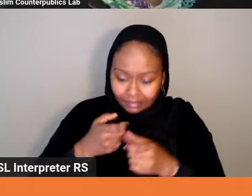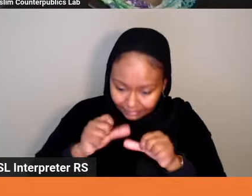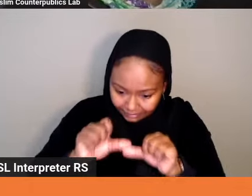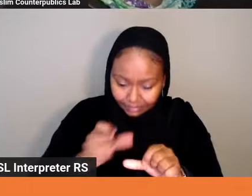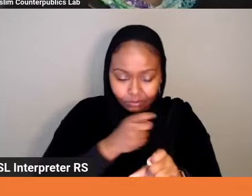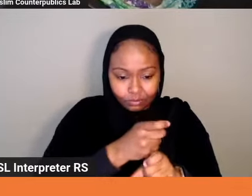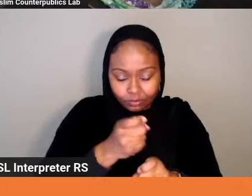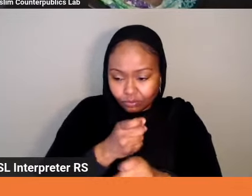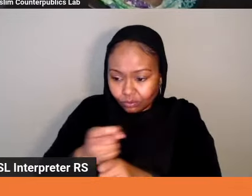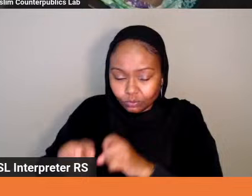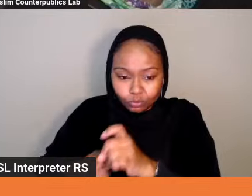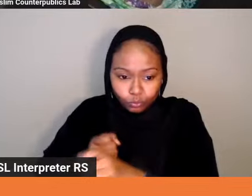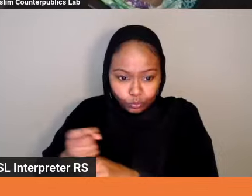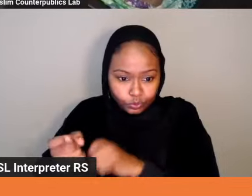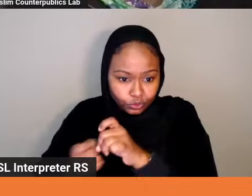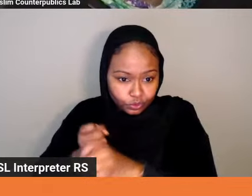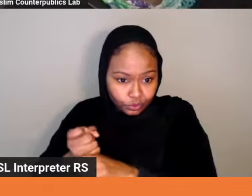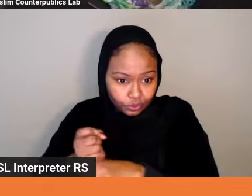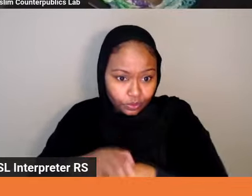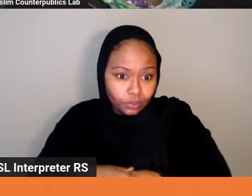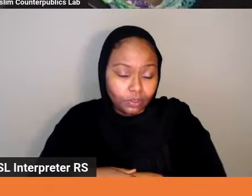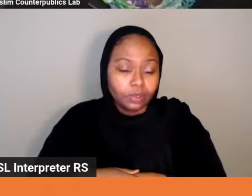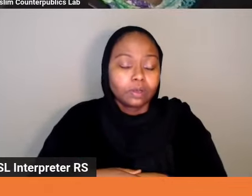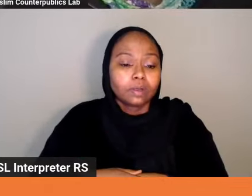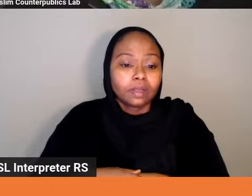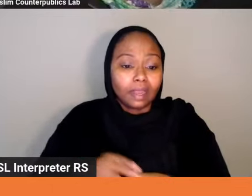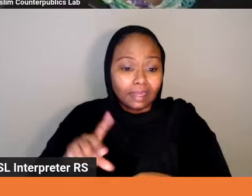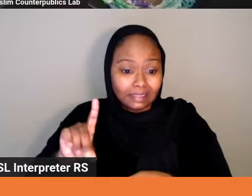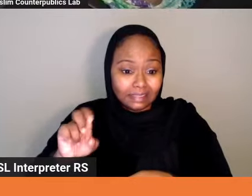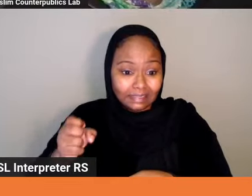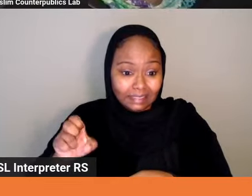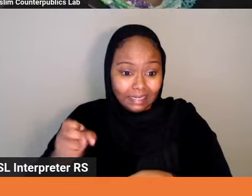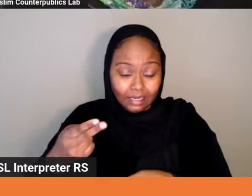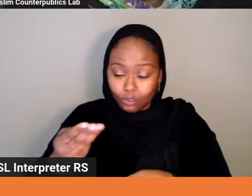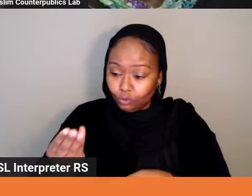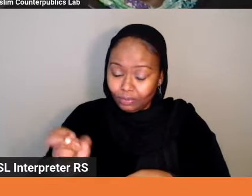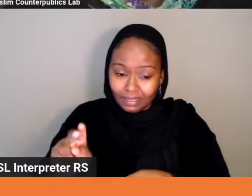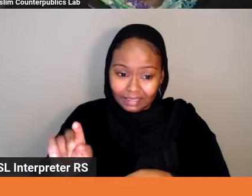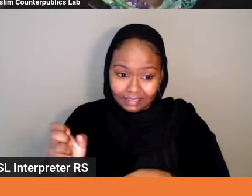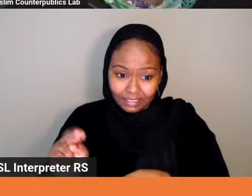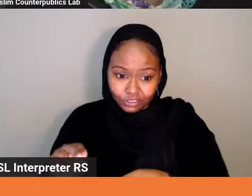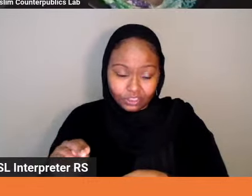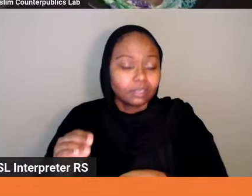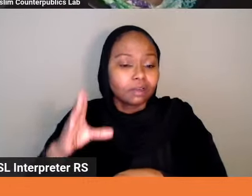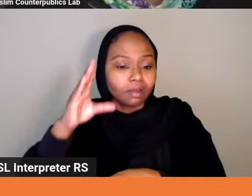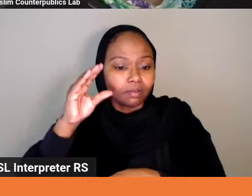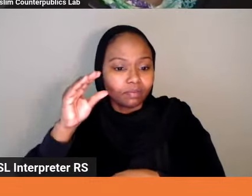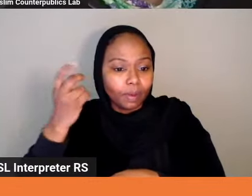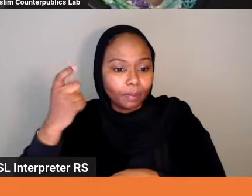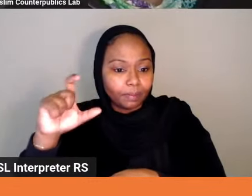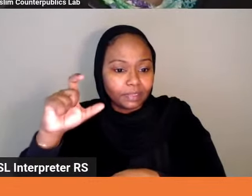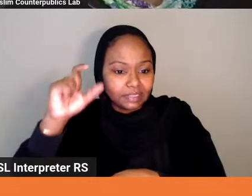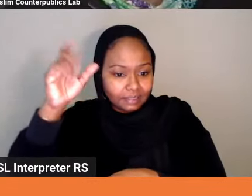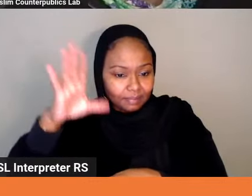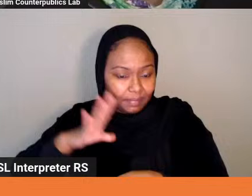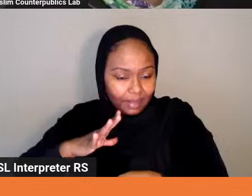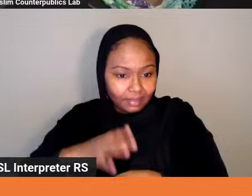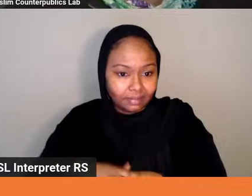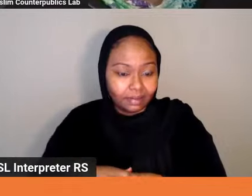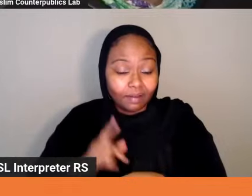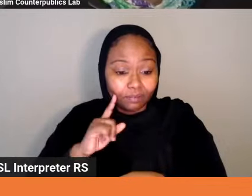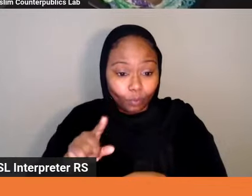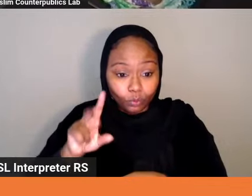symbol of U.S. brutality, torture, the dehumanization of Muslim men, and the complete and total evasion of accountability for 22